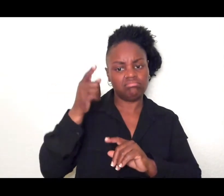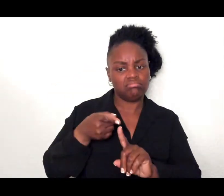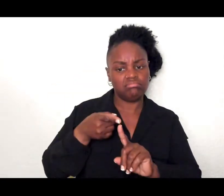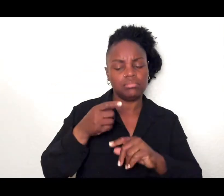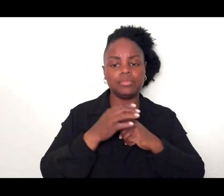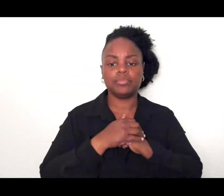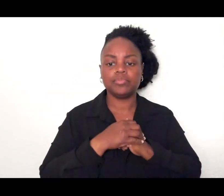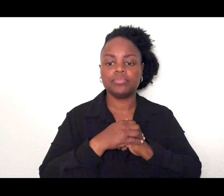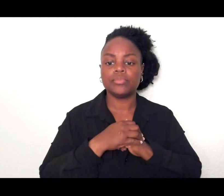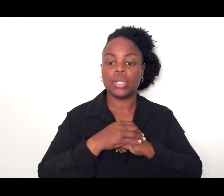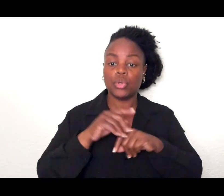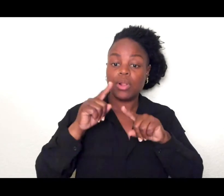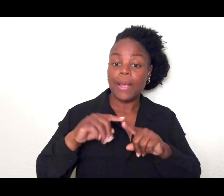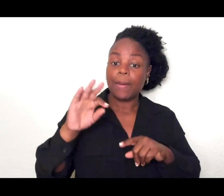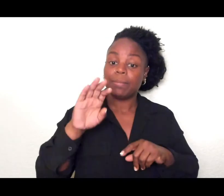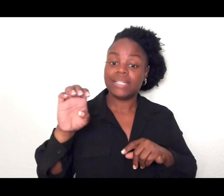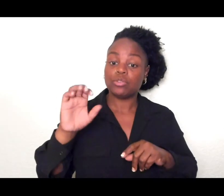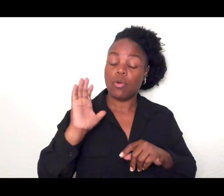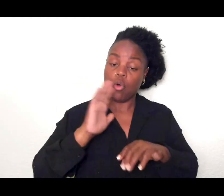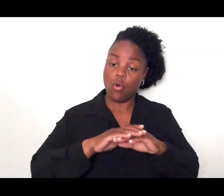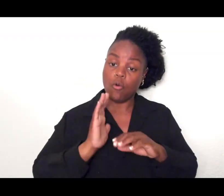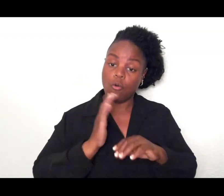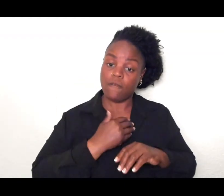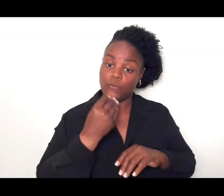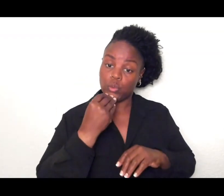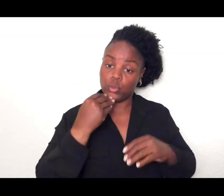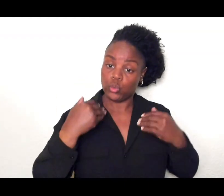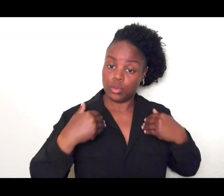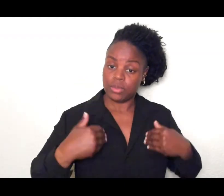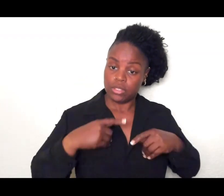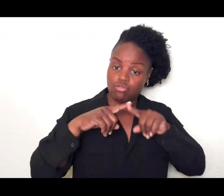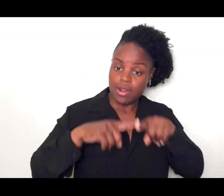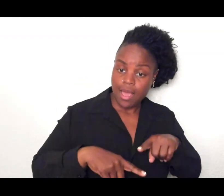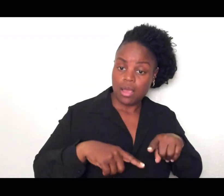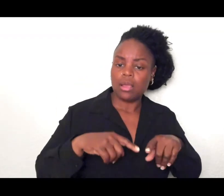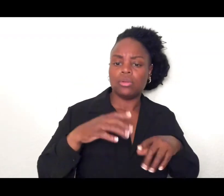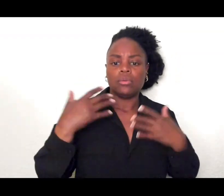be comfortable and to be loved for all that you are?